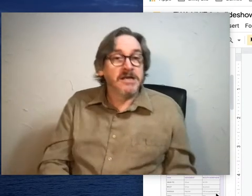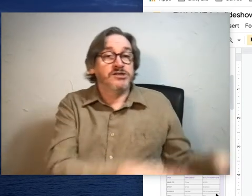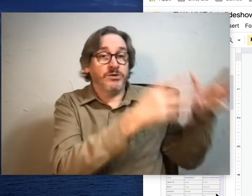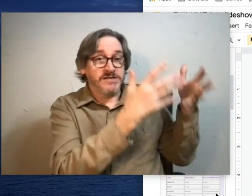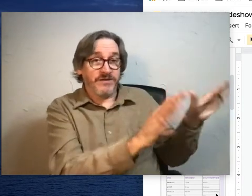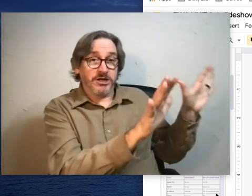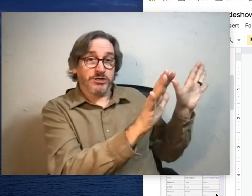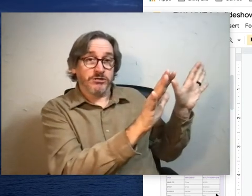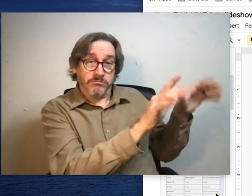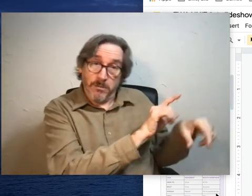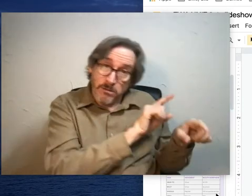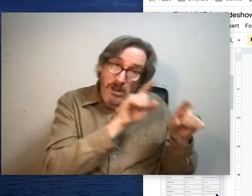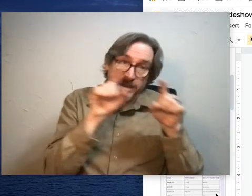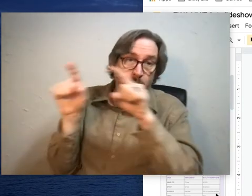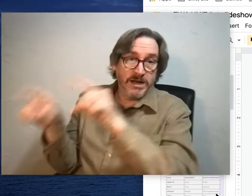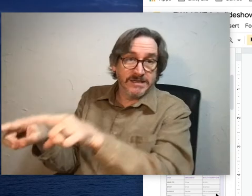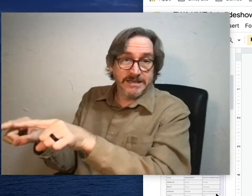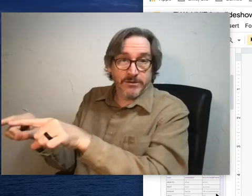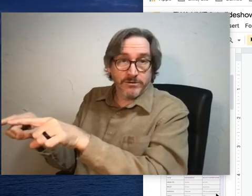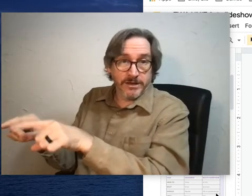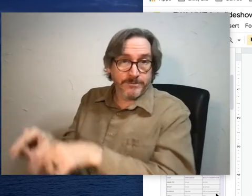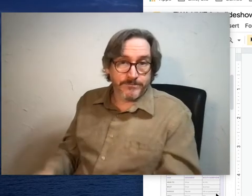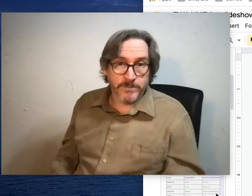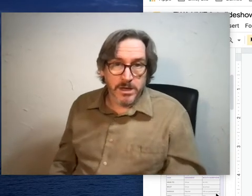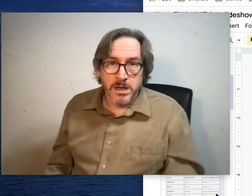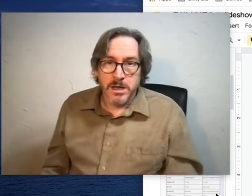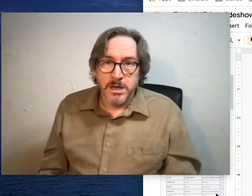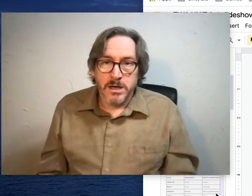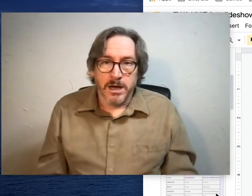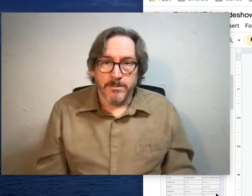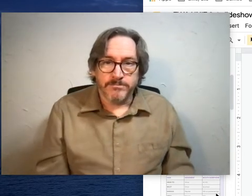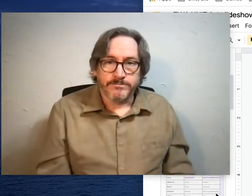Right? So this finish, and then I went and did the other thing.